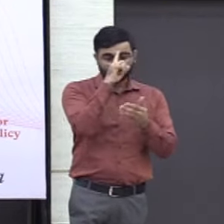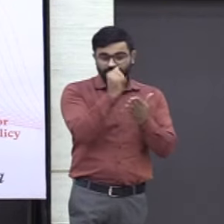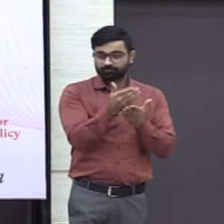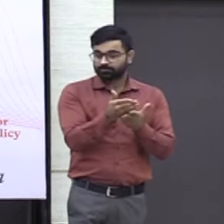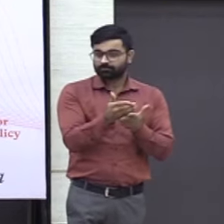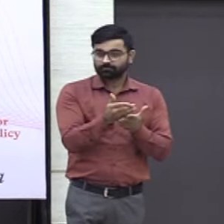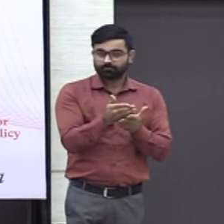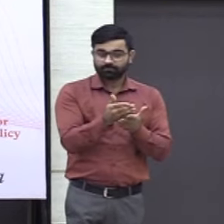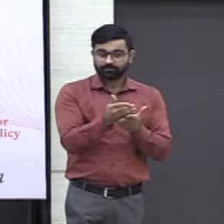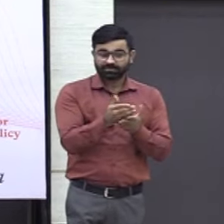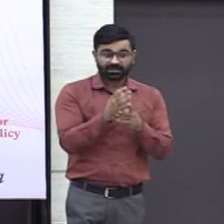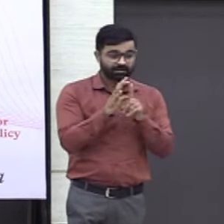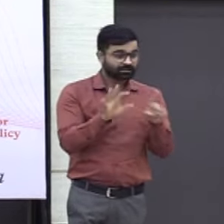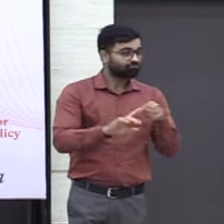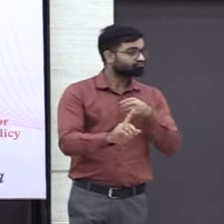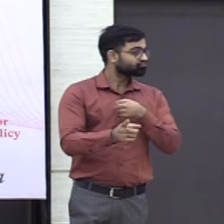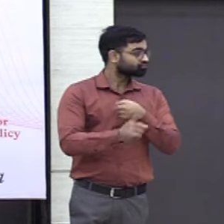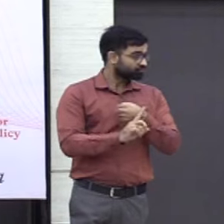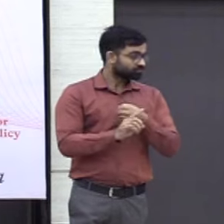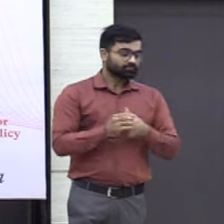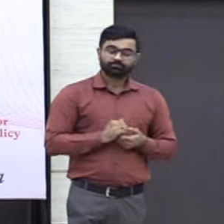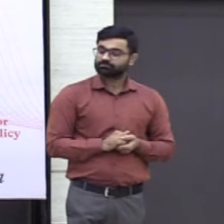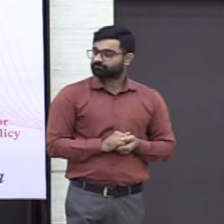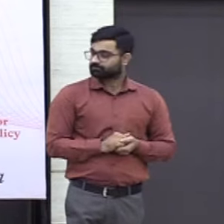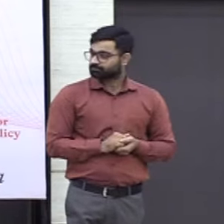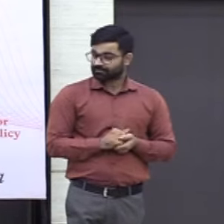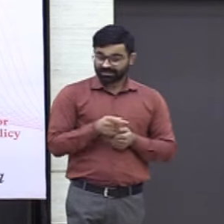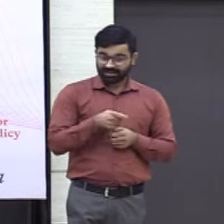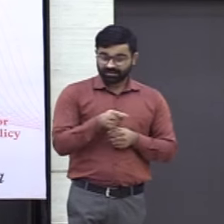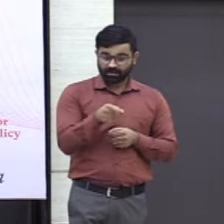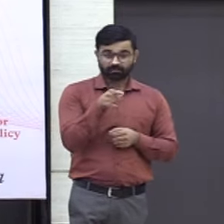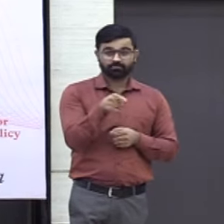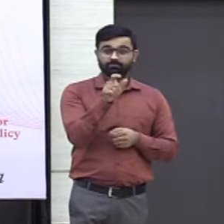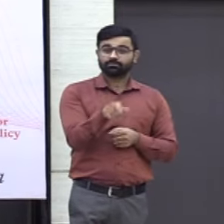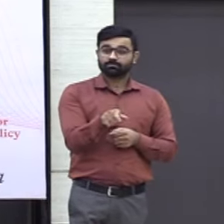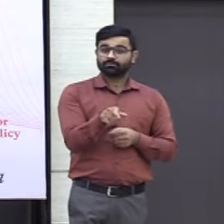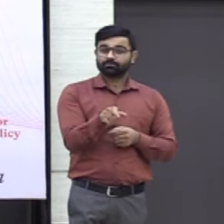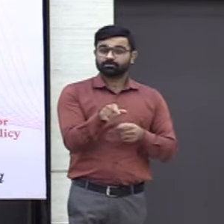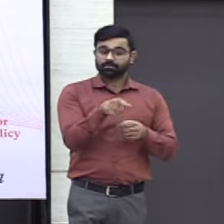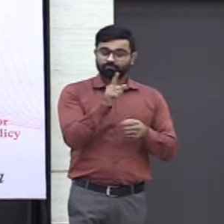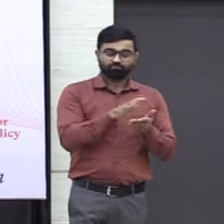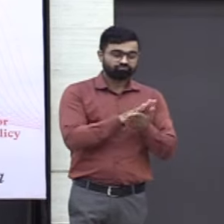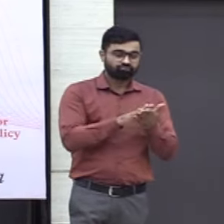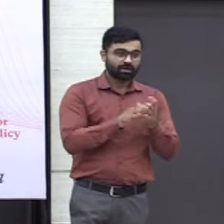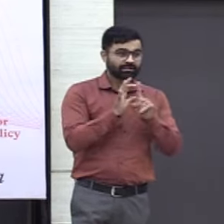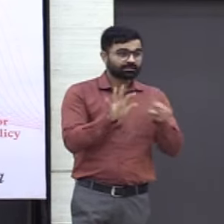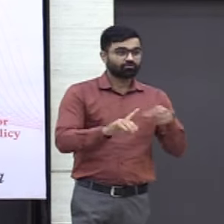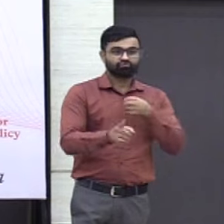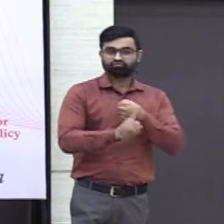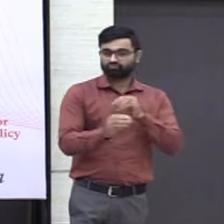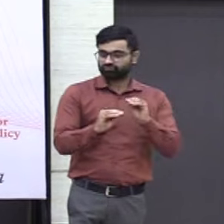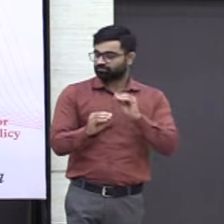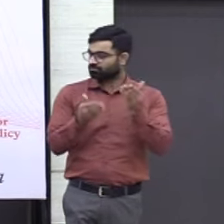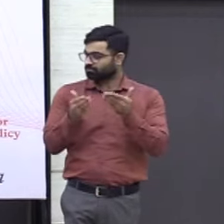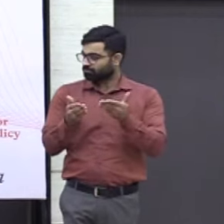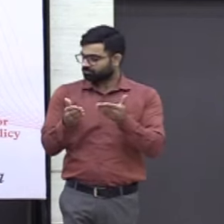So harsher punishment for crimes that, for which there should not be a harsh punishment, would